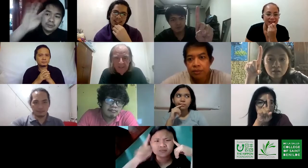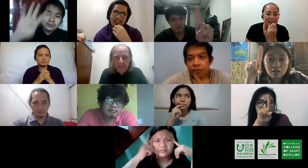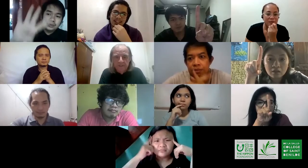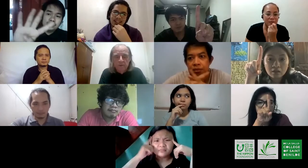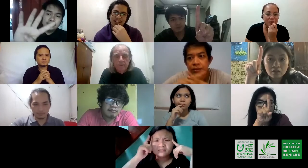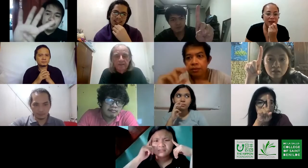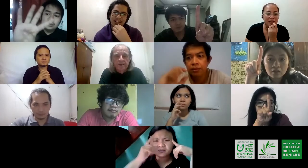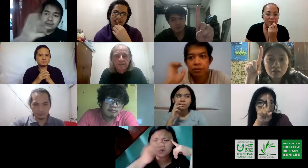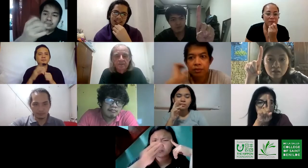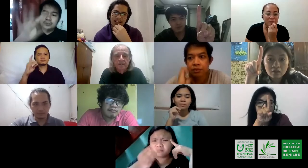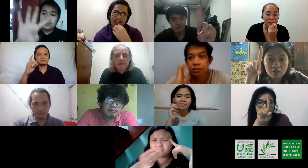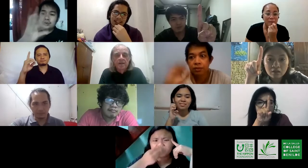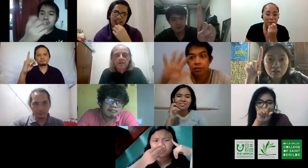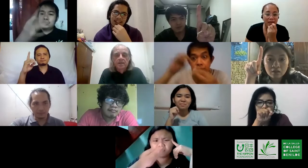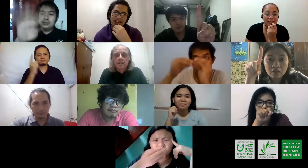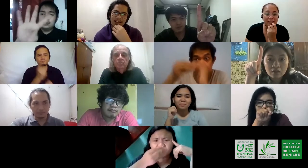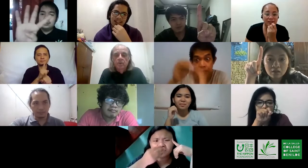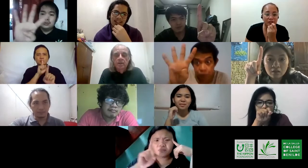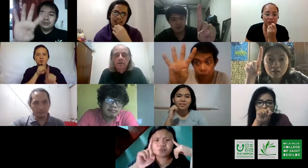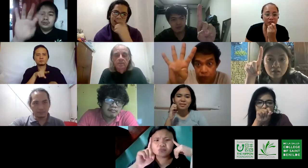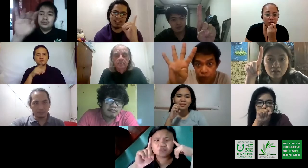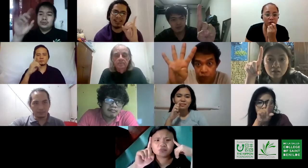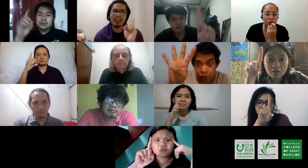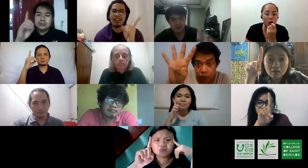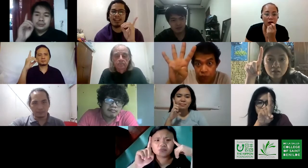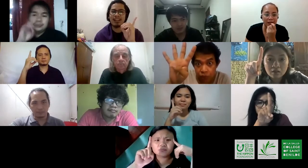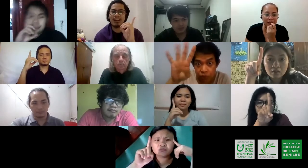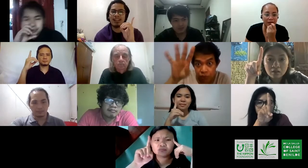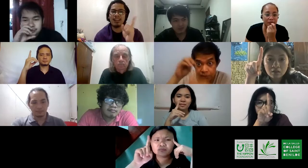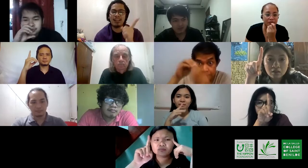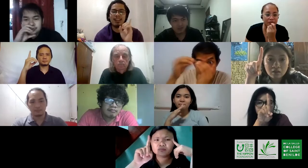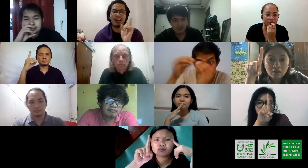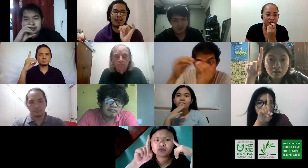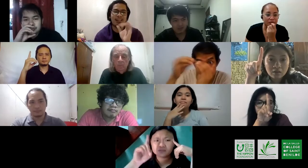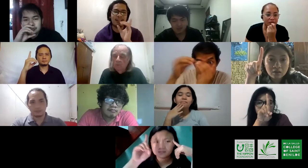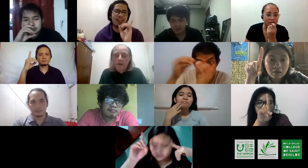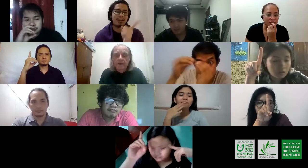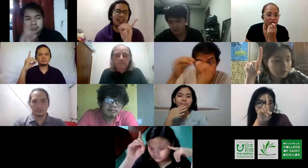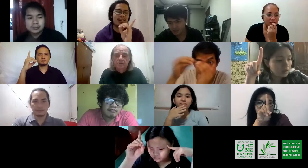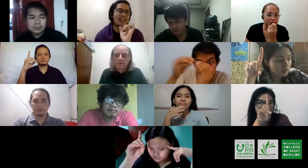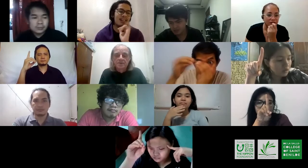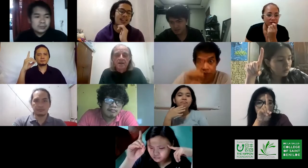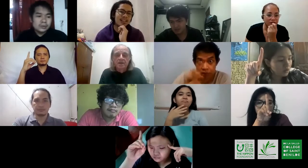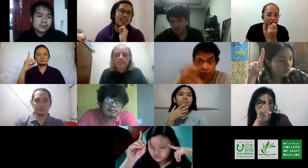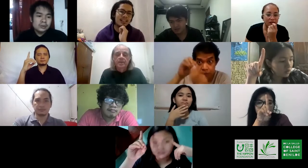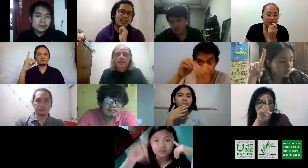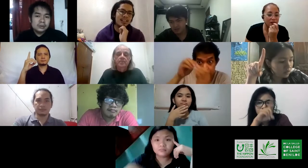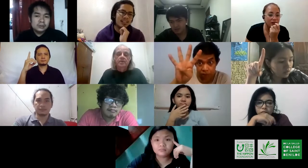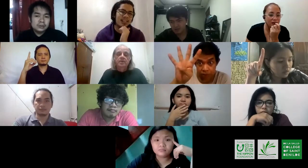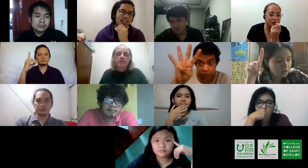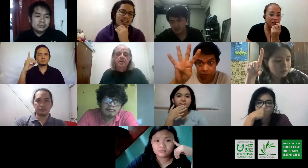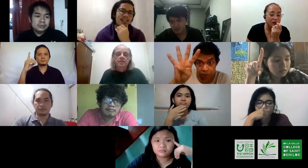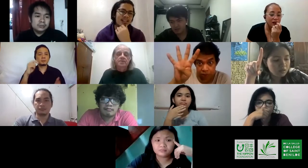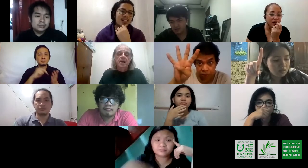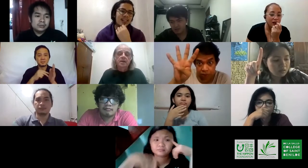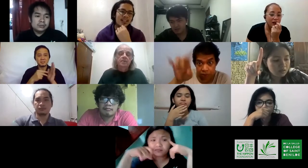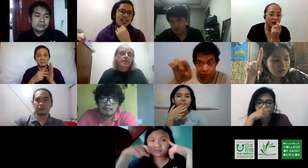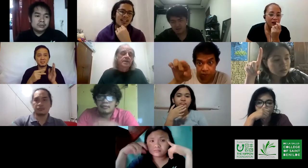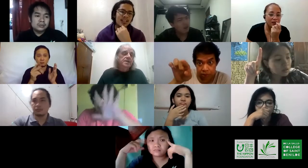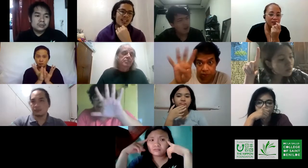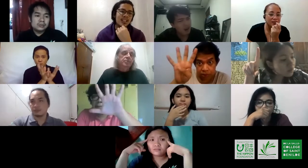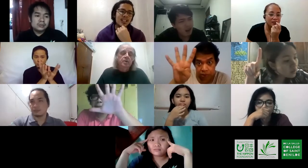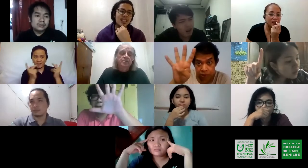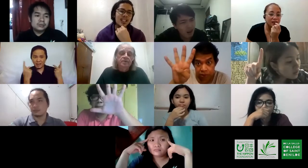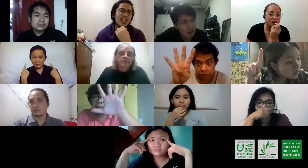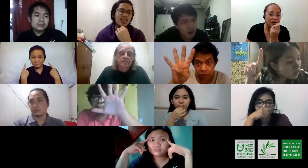Yes, D is the correct answer. Meng is answered there's only one deaf. Right, so there's not going to be a community and there's not going to be